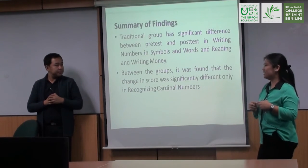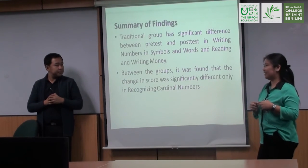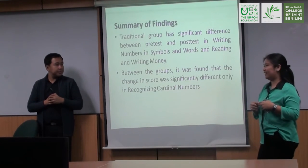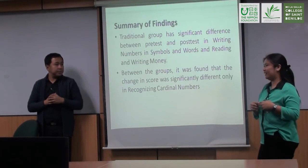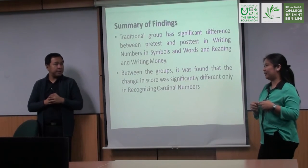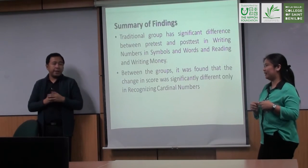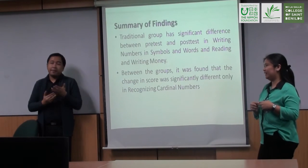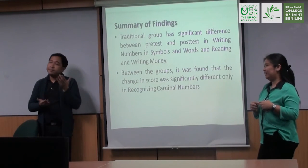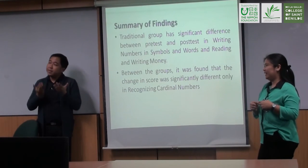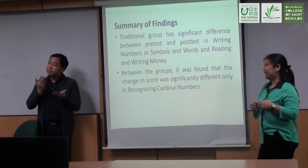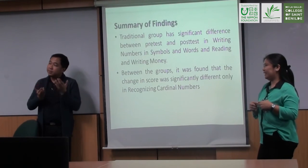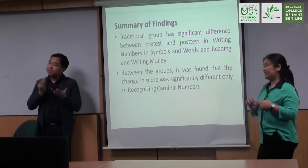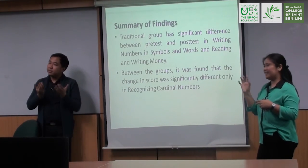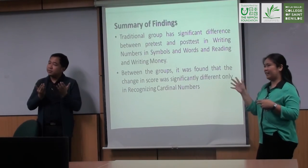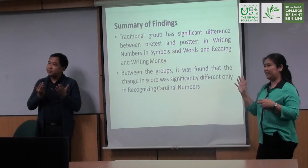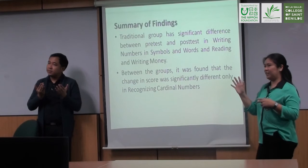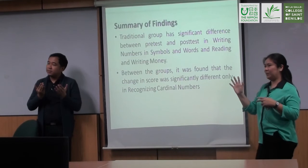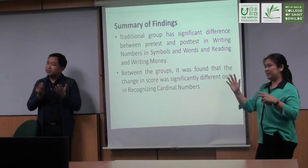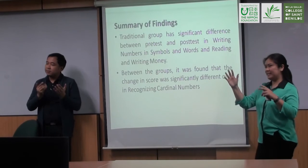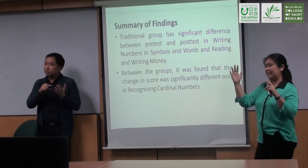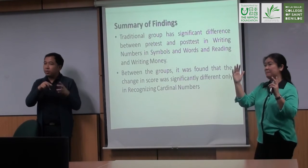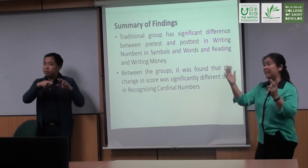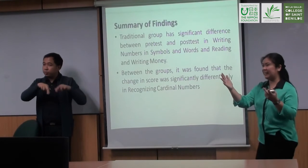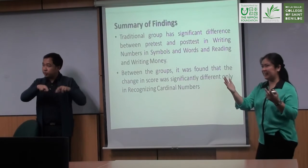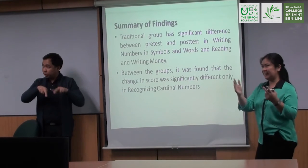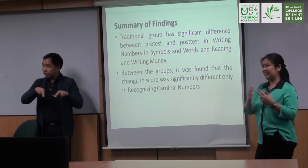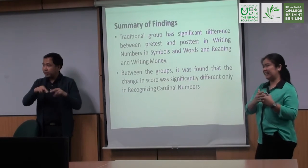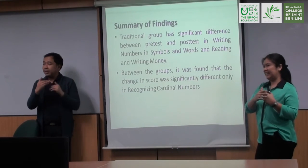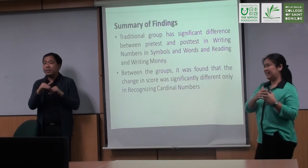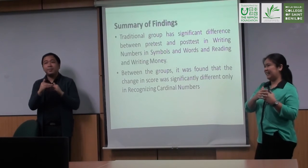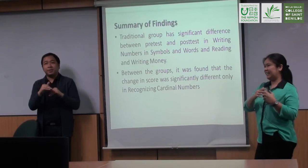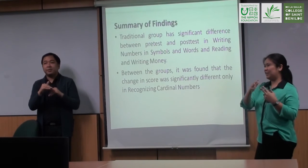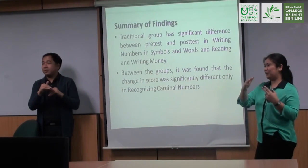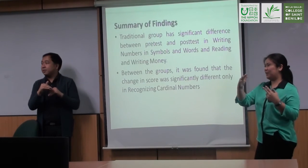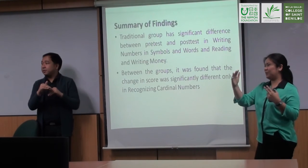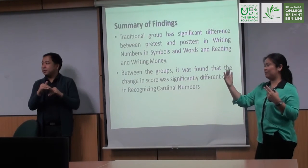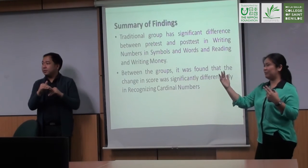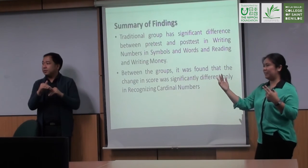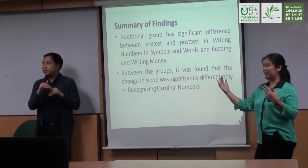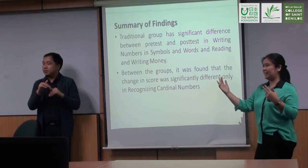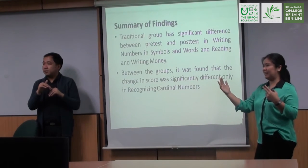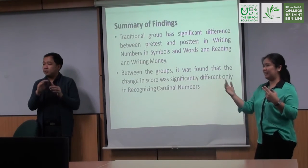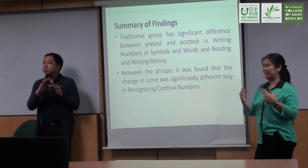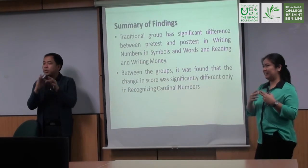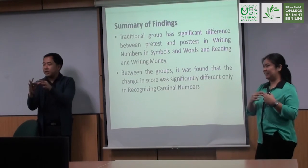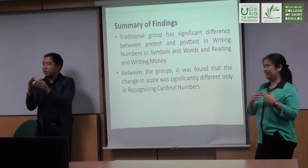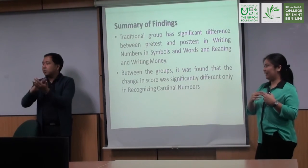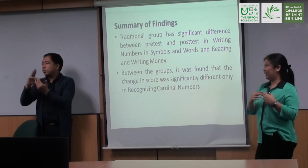And maybe because the study was limited in the curriculum of